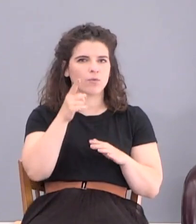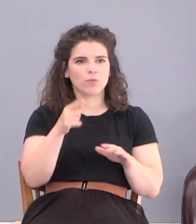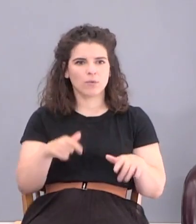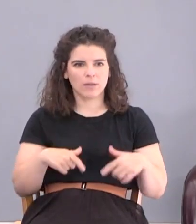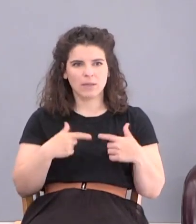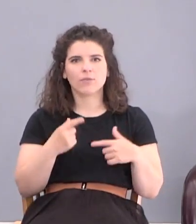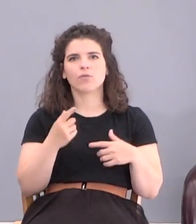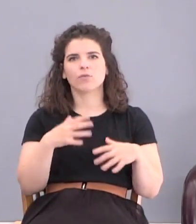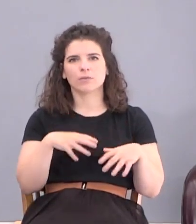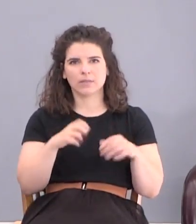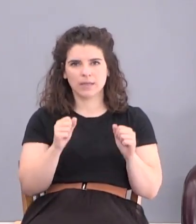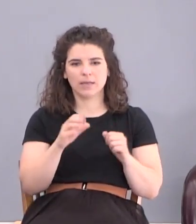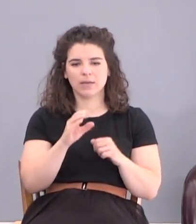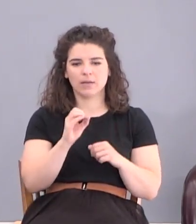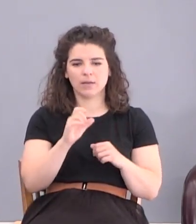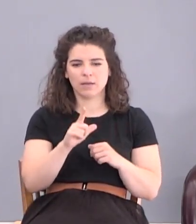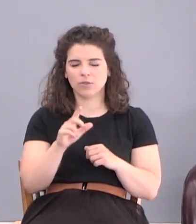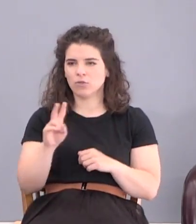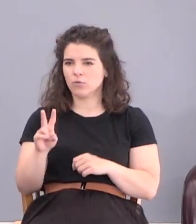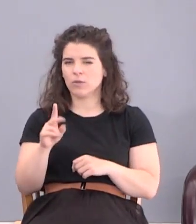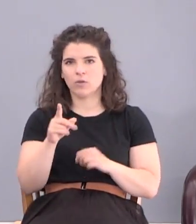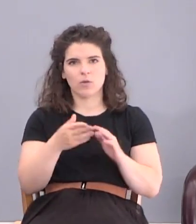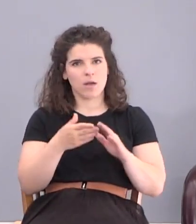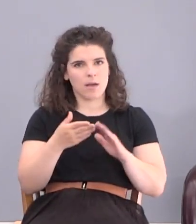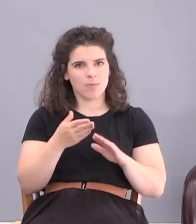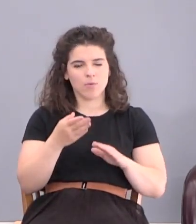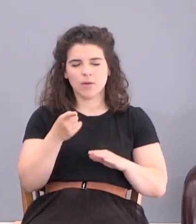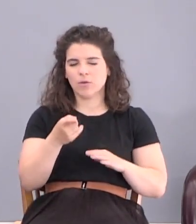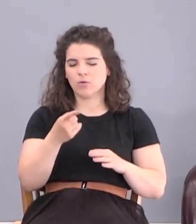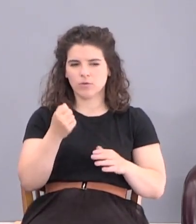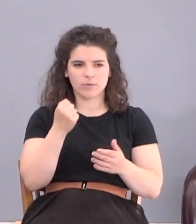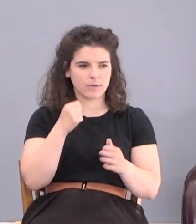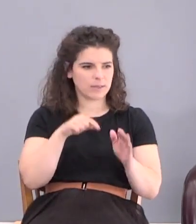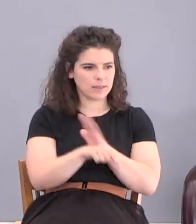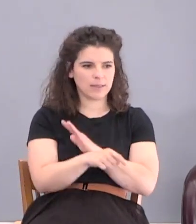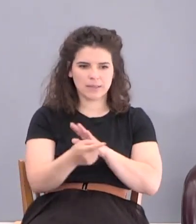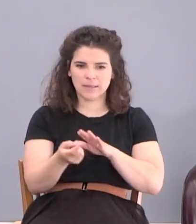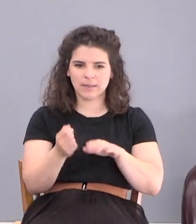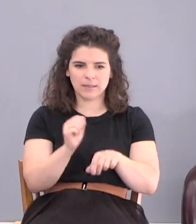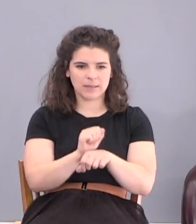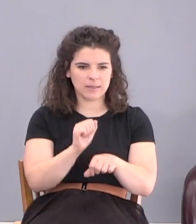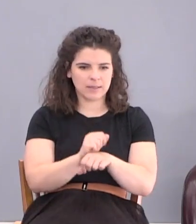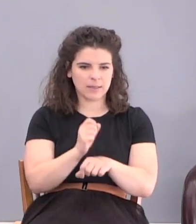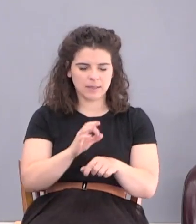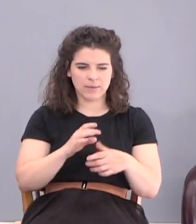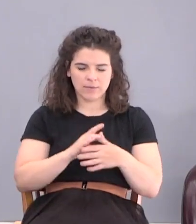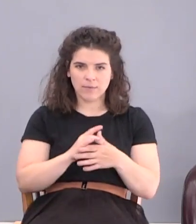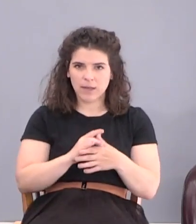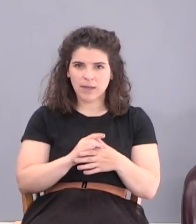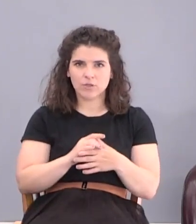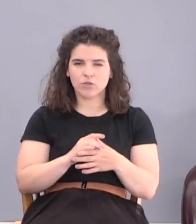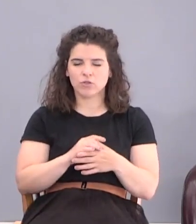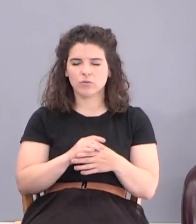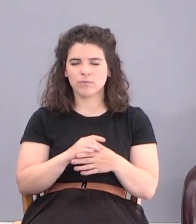if you take Colossians 3 and you're operating and you're mortifying the deeds of the flesh and